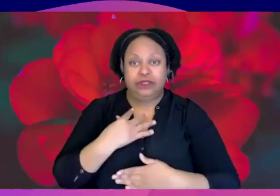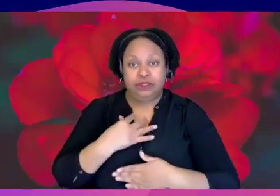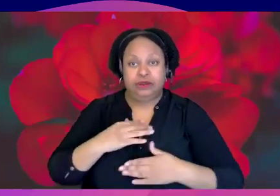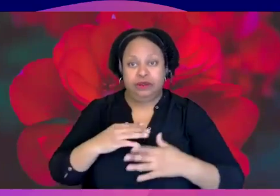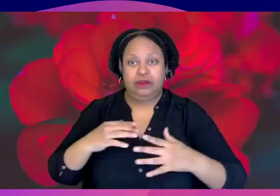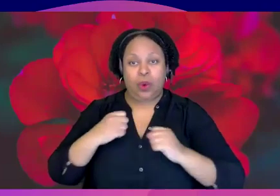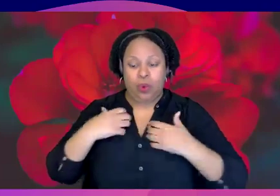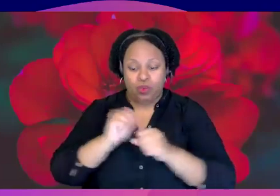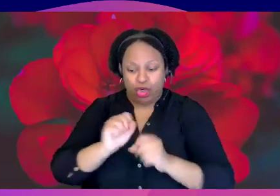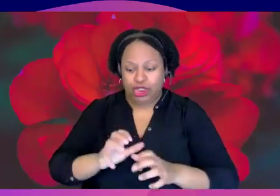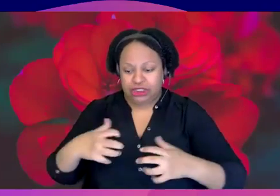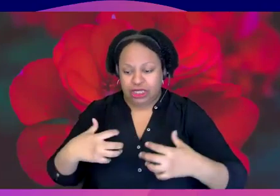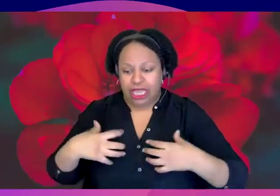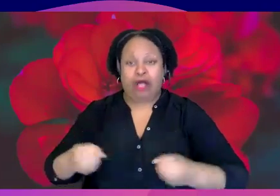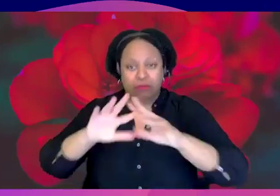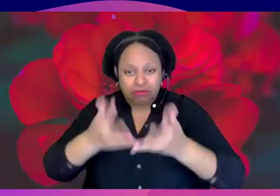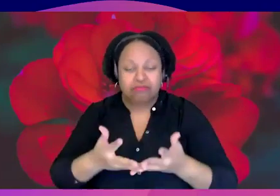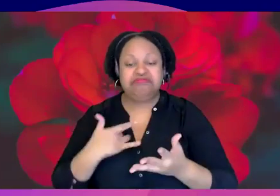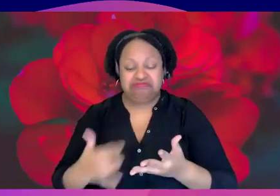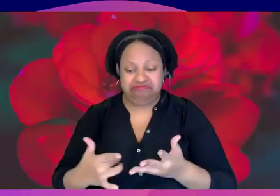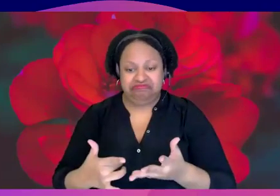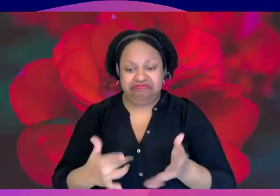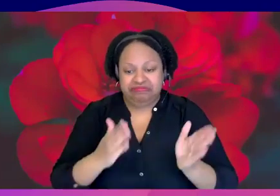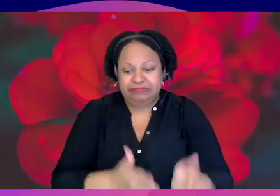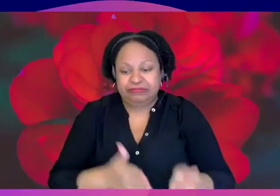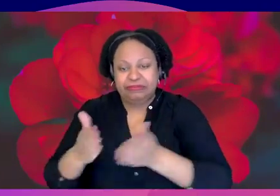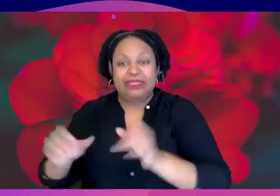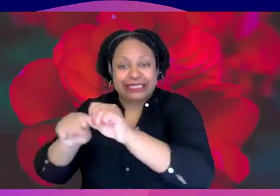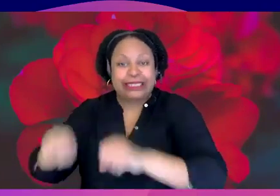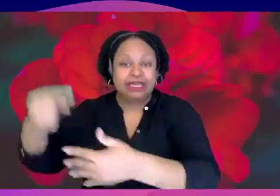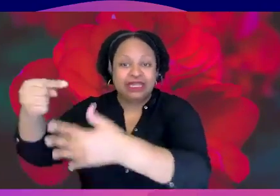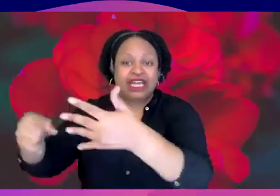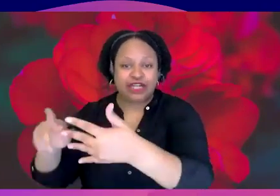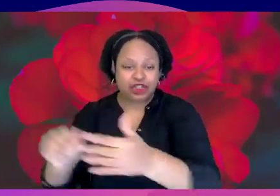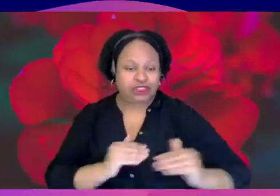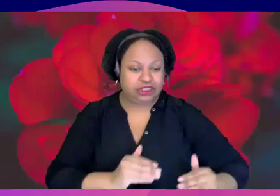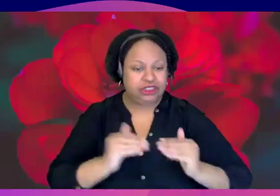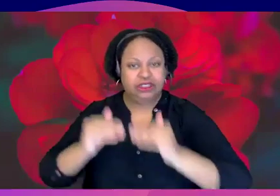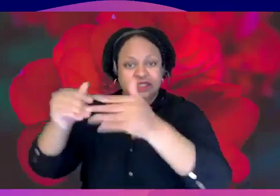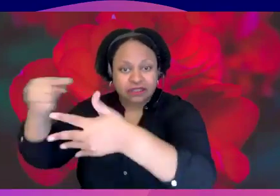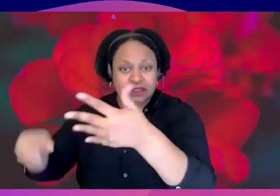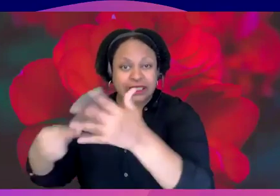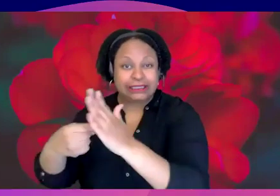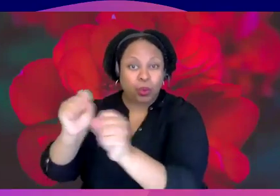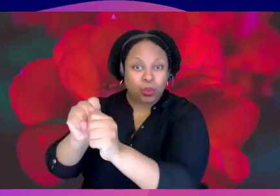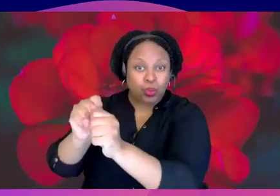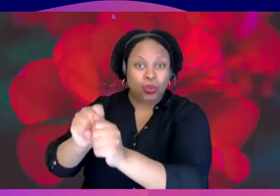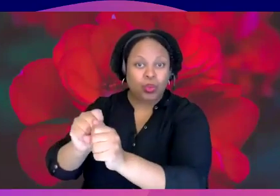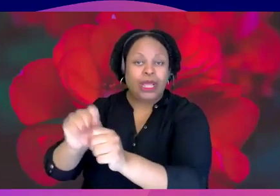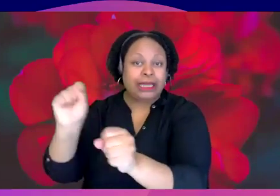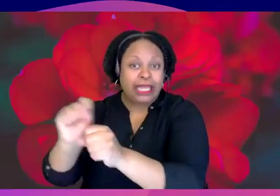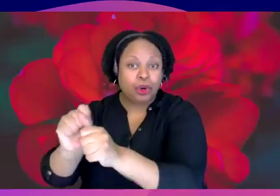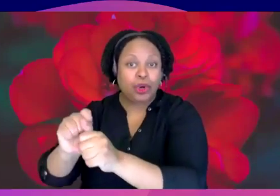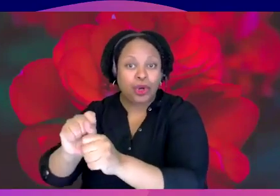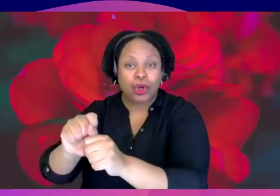well-being of workers. And then there's the systemic factors. So things like labor market trends. We saw